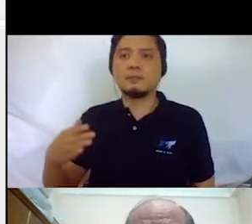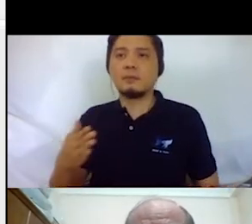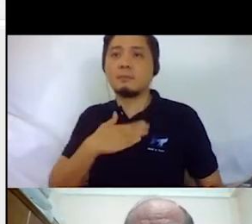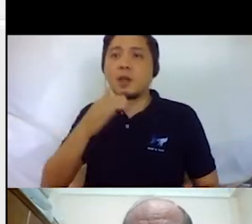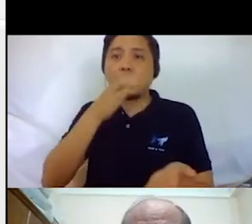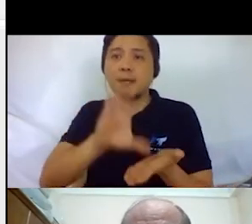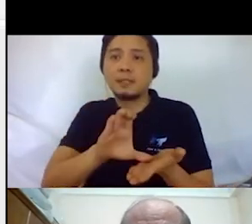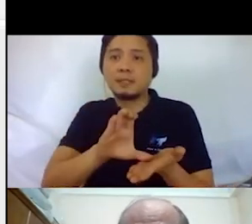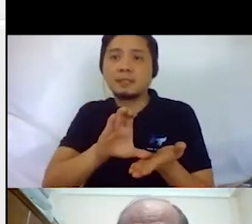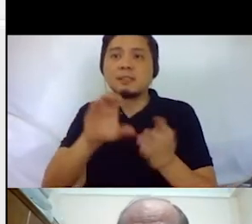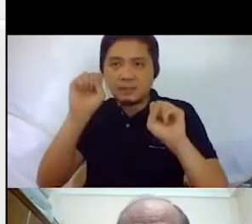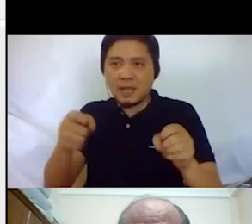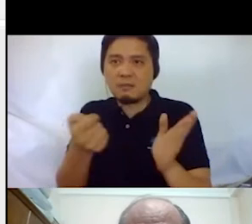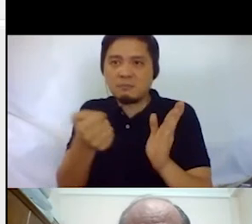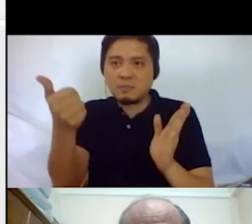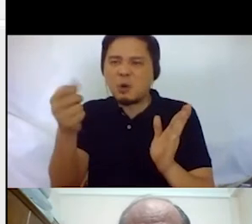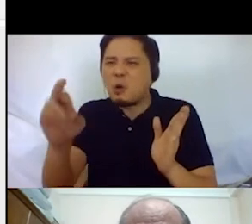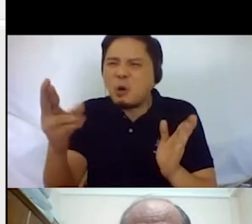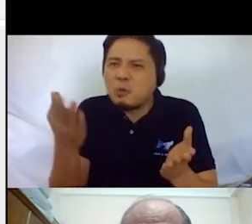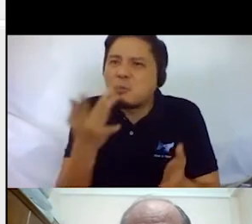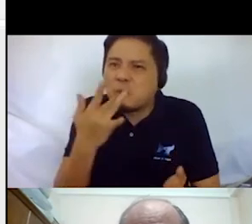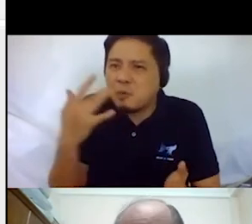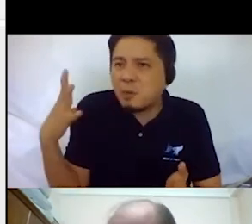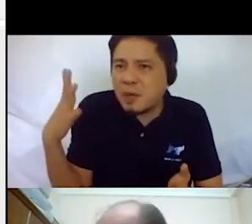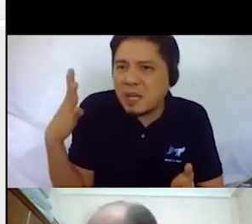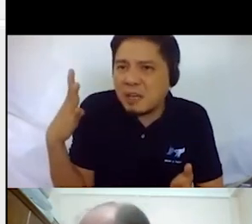page numbers, or you want to wait till later, it's fine.